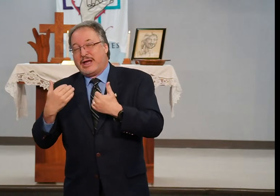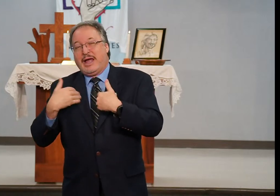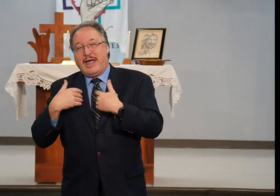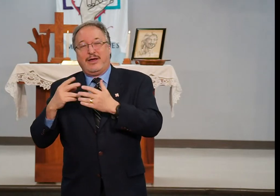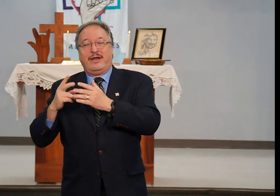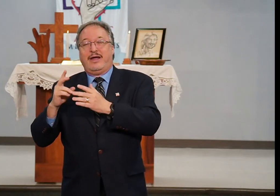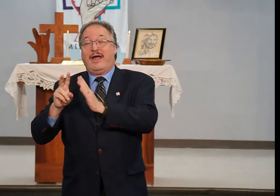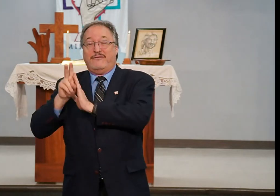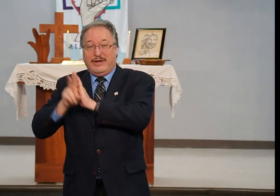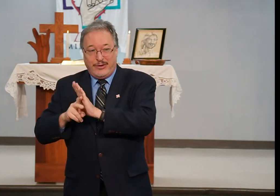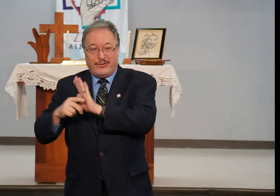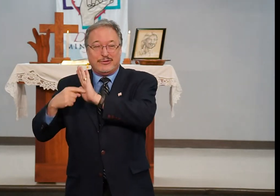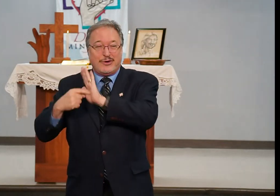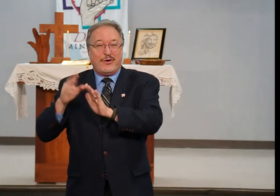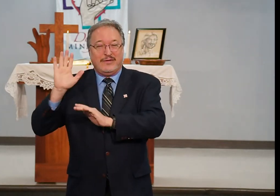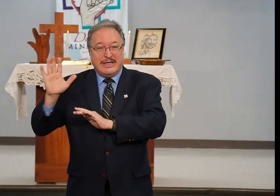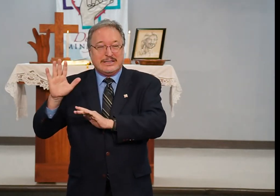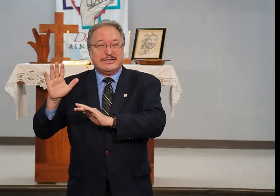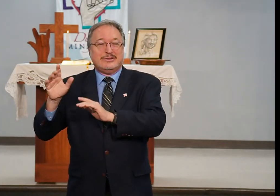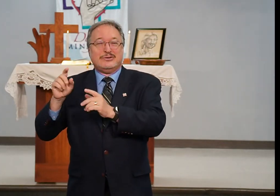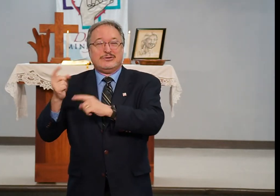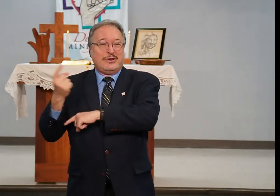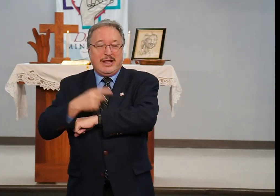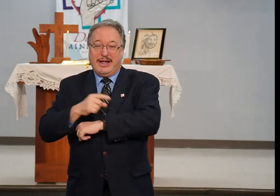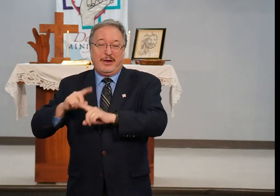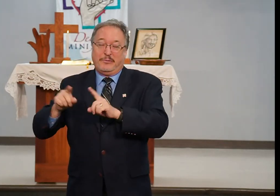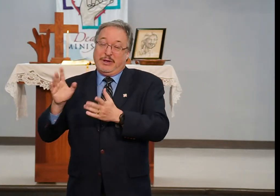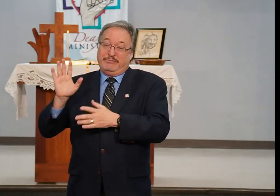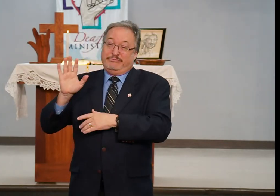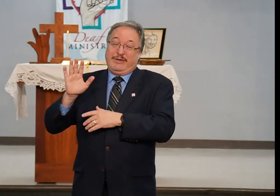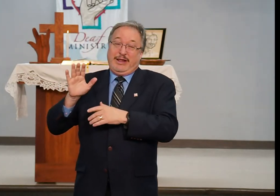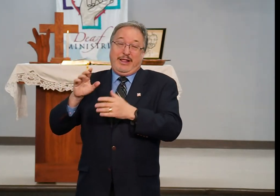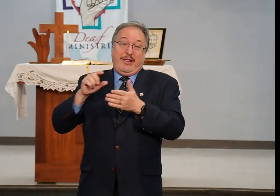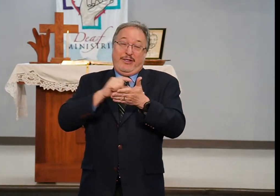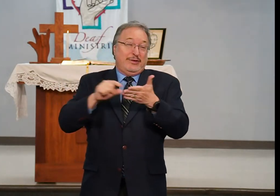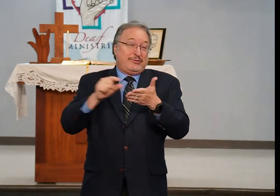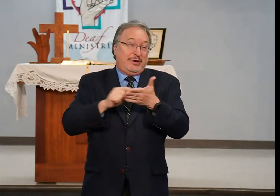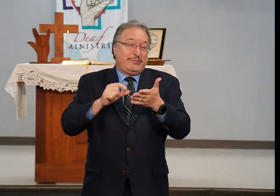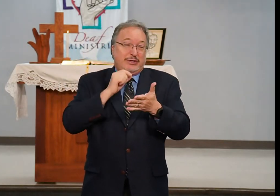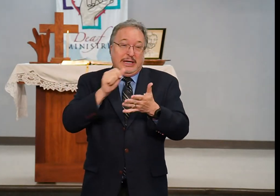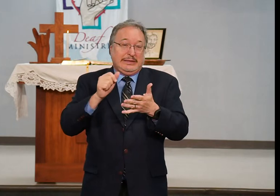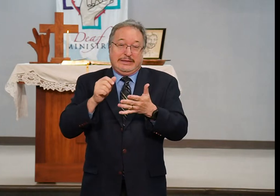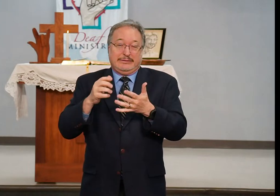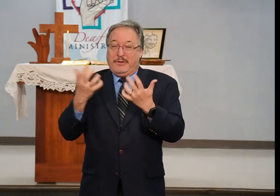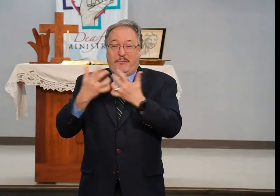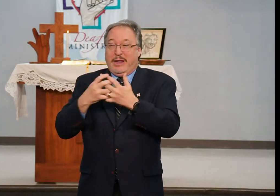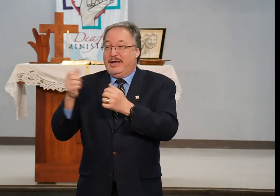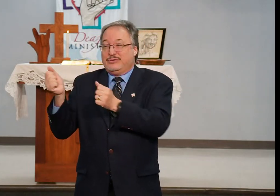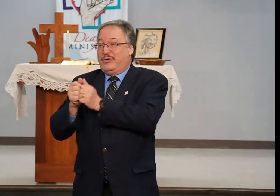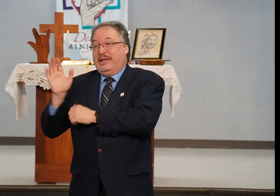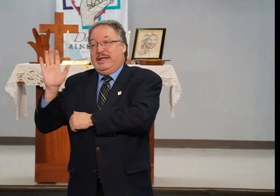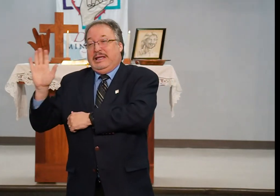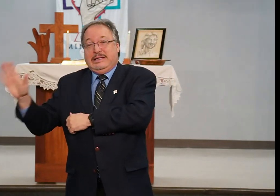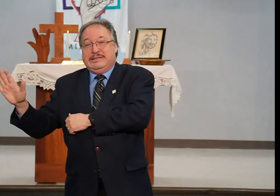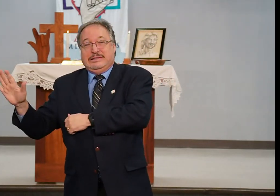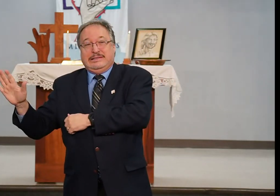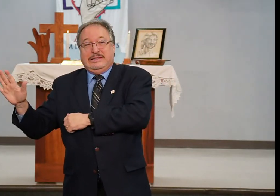And I wish that I had a video of his to share this morning as part of our worship, but the scriptures